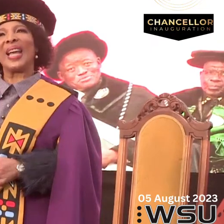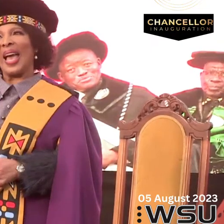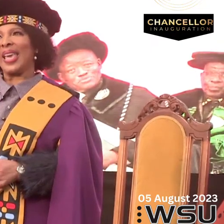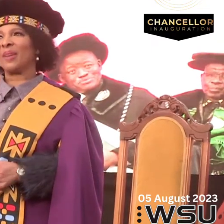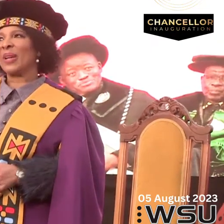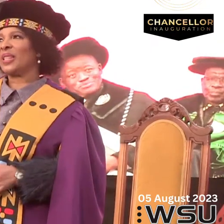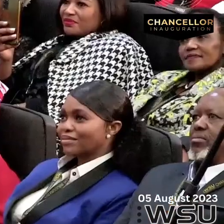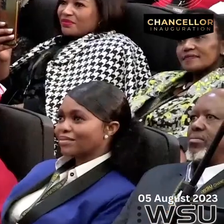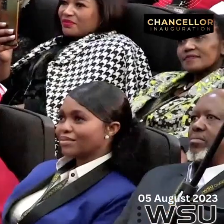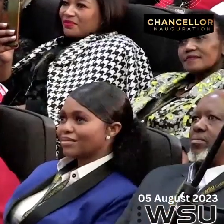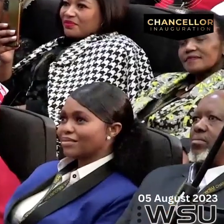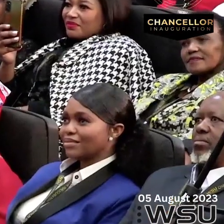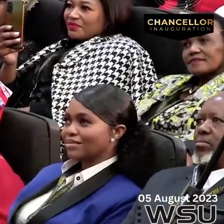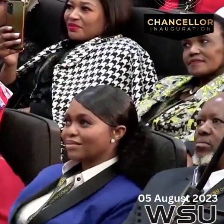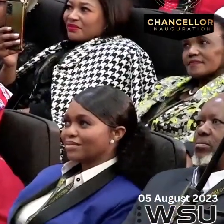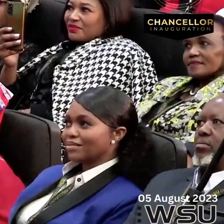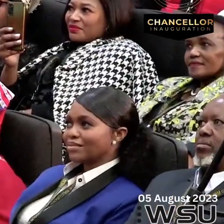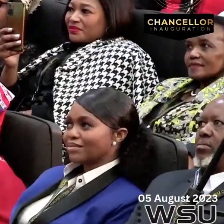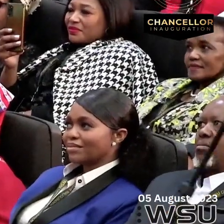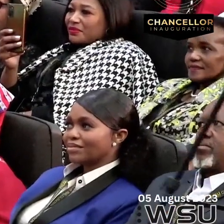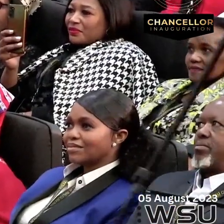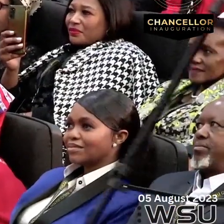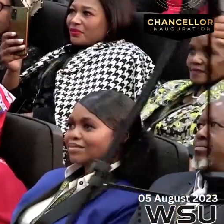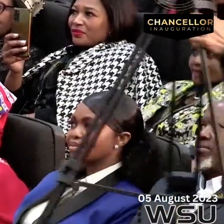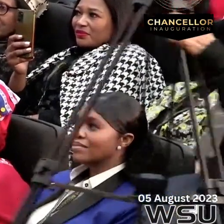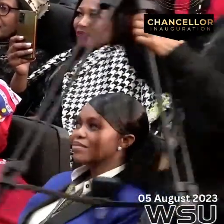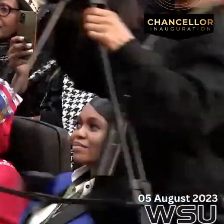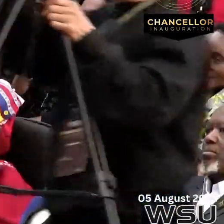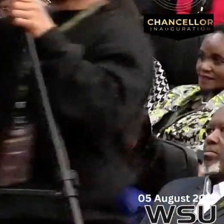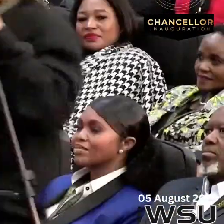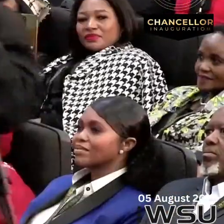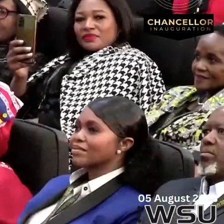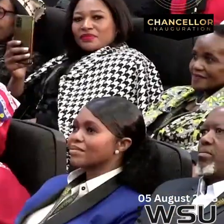ugcina ikhaya bathi ngokhaya ngipha